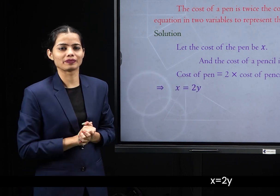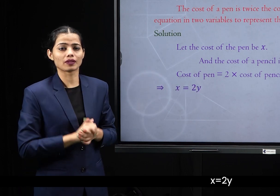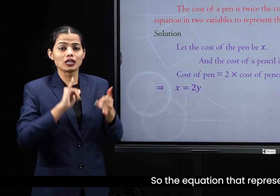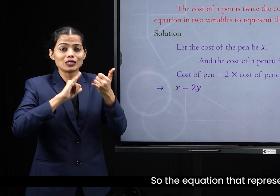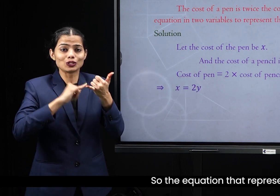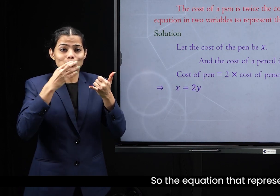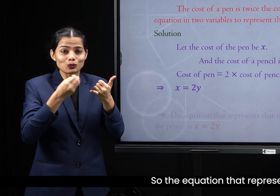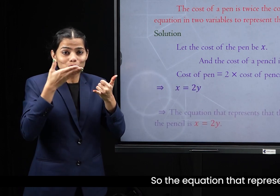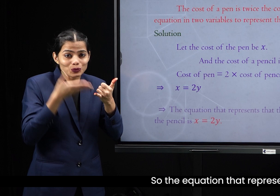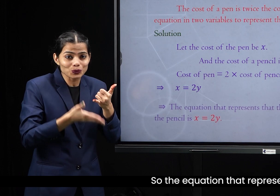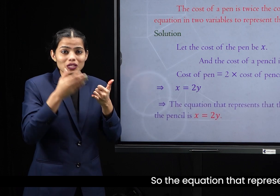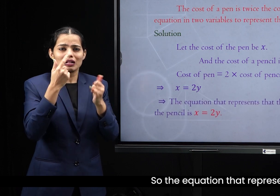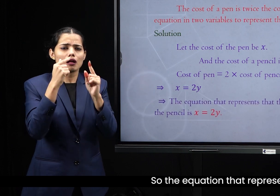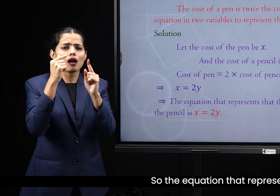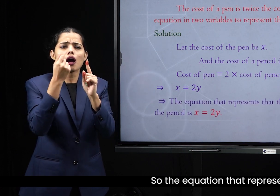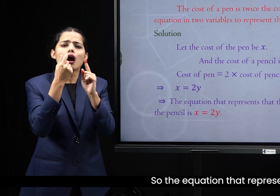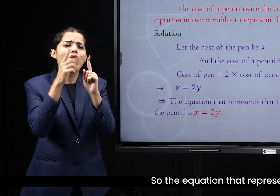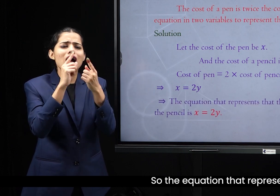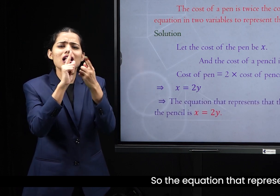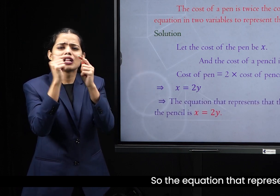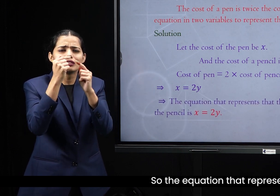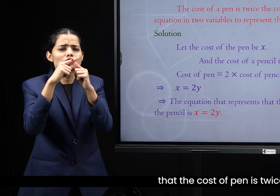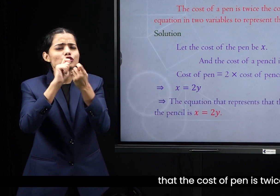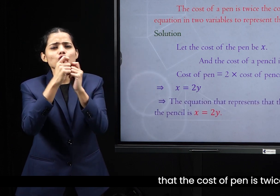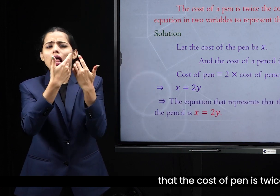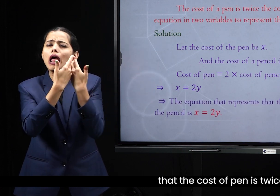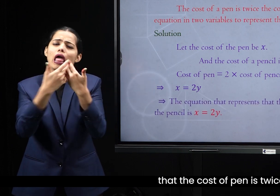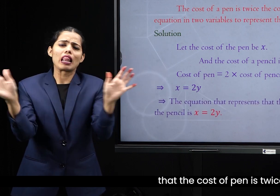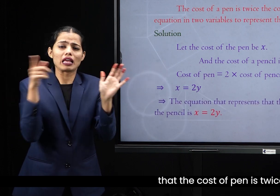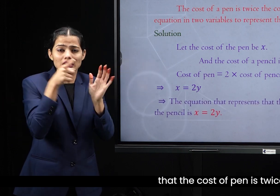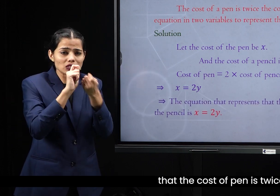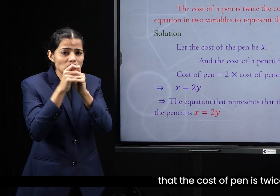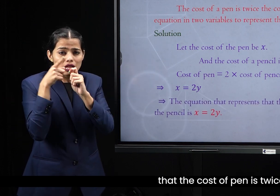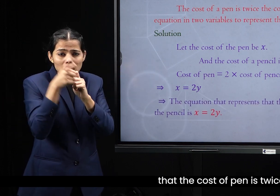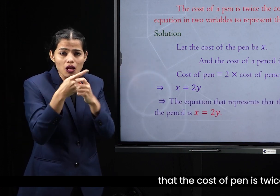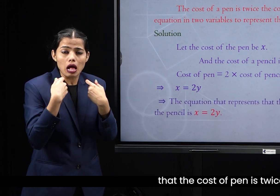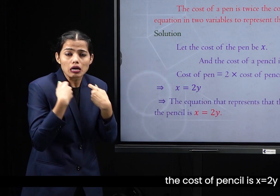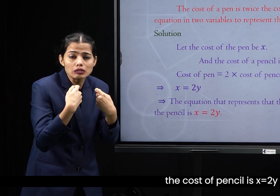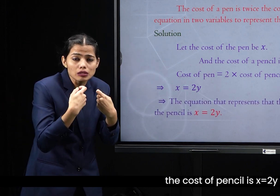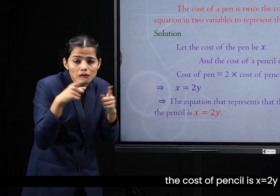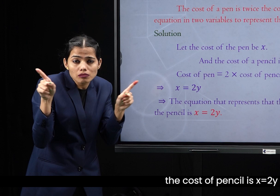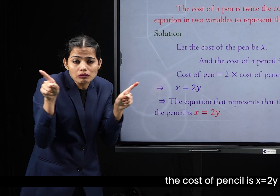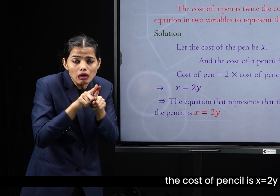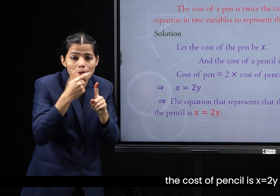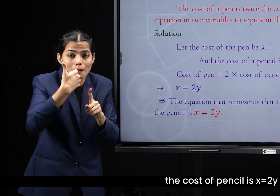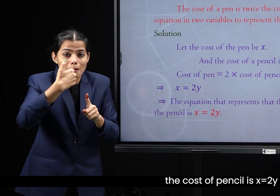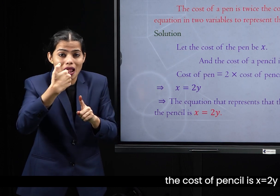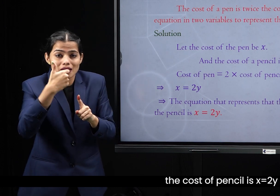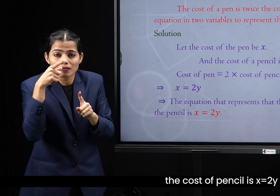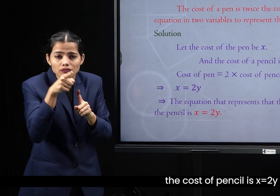So, the equation that represents that the cost of pen is twice the cost of pencil is x